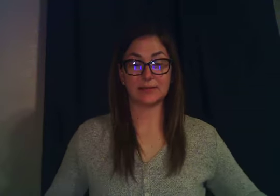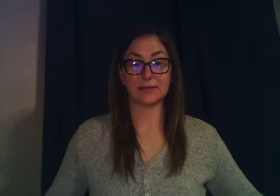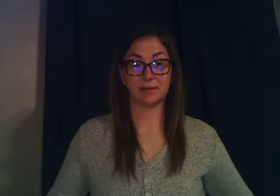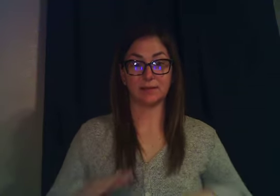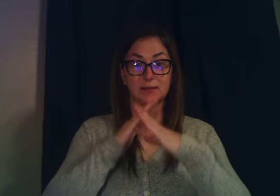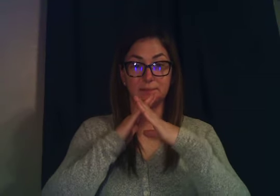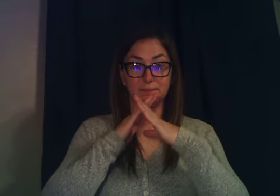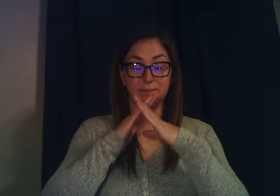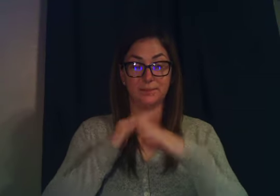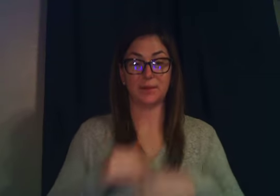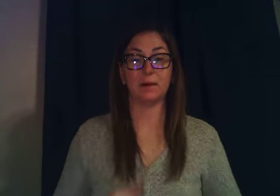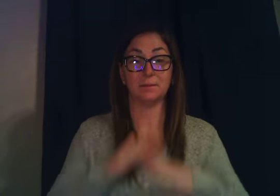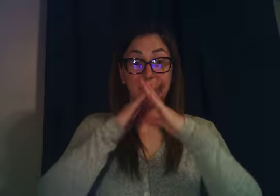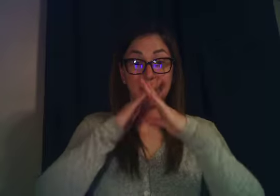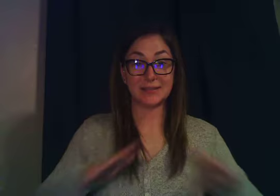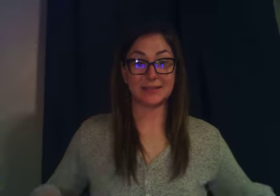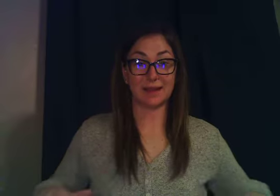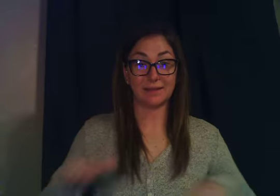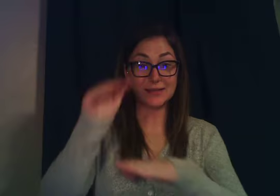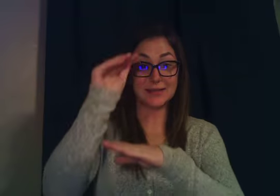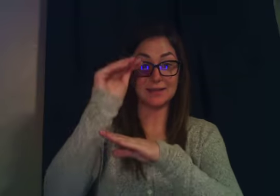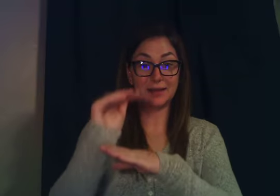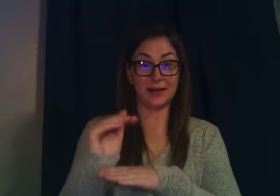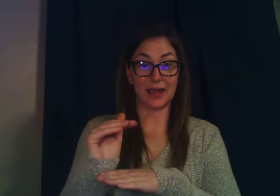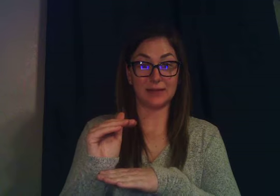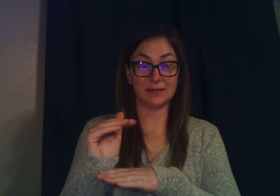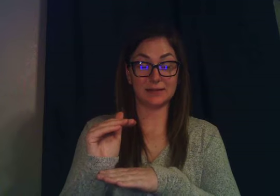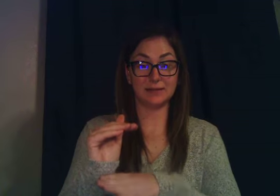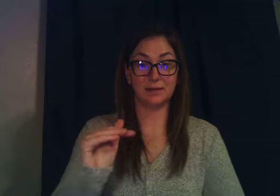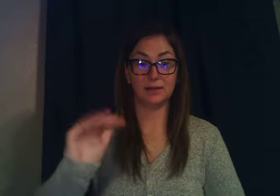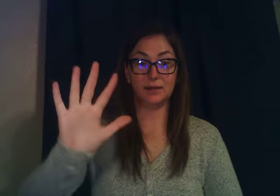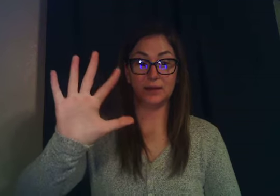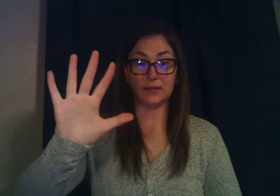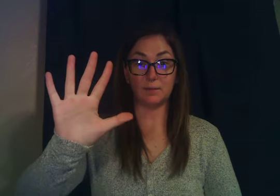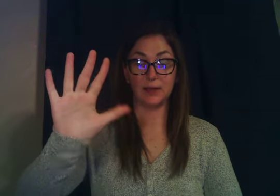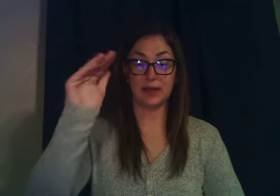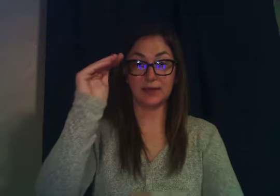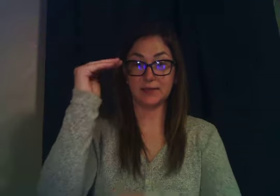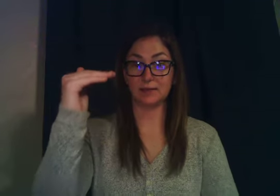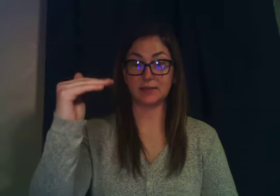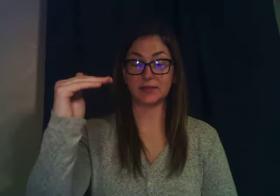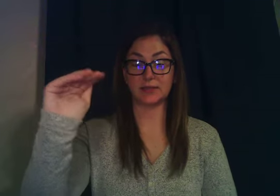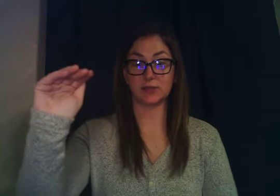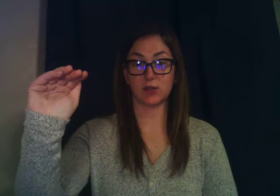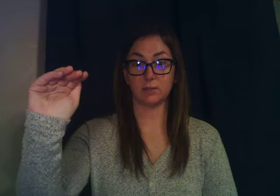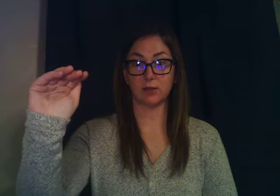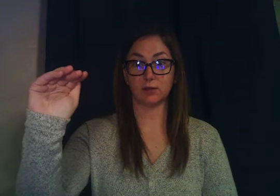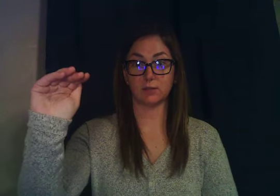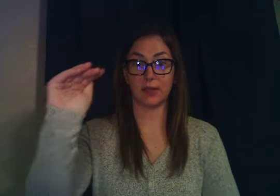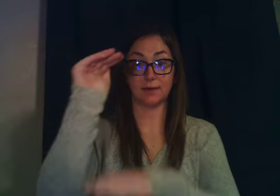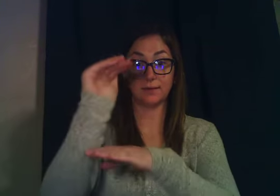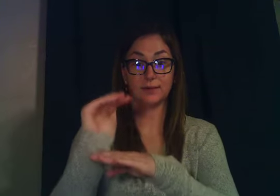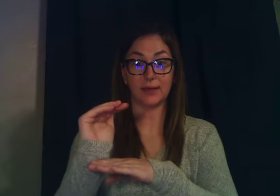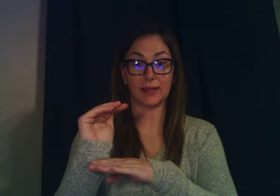Silent. Okay. Silent Night. Dominant hand, this is the shape that you're going to make. Night.